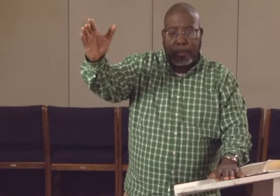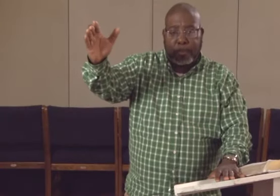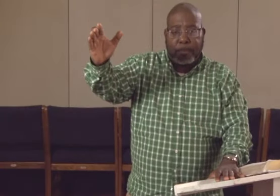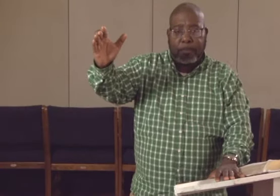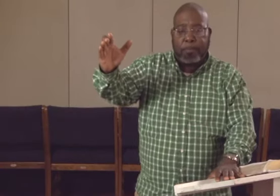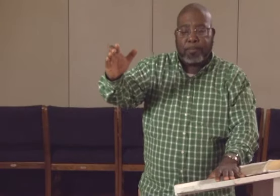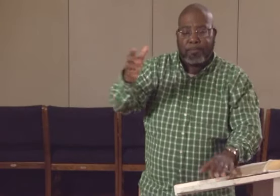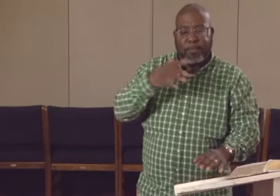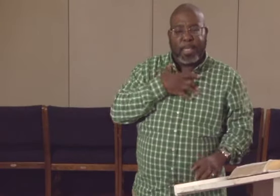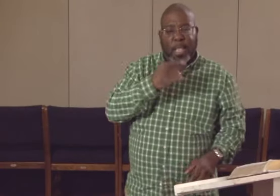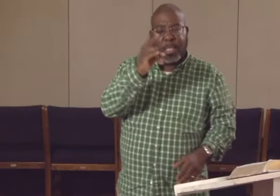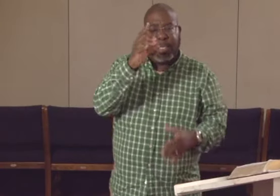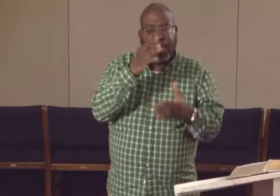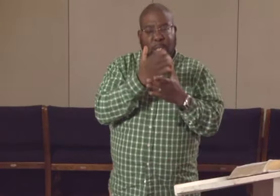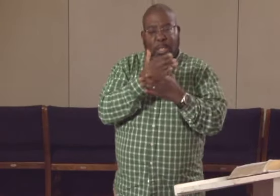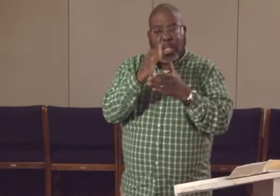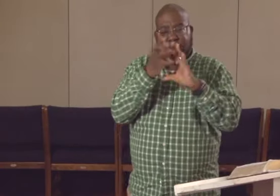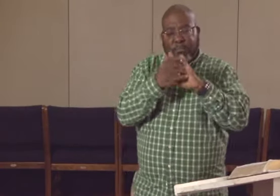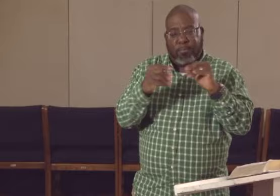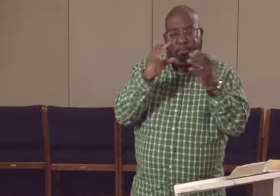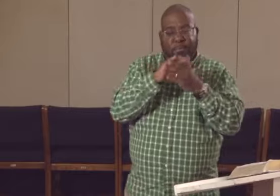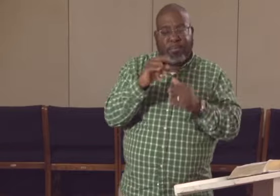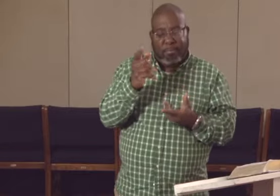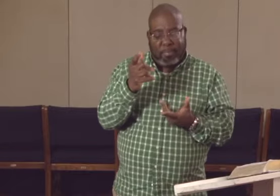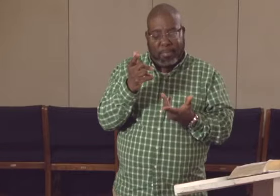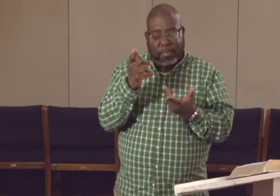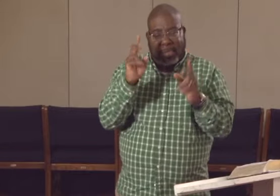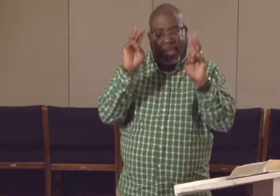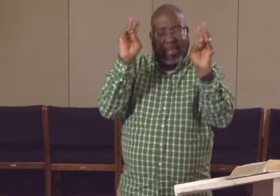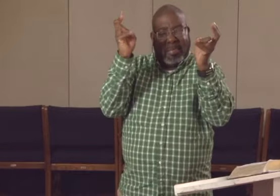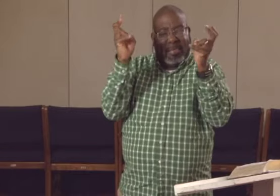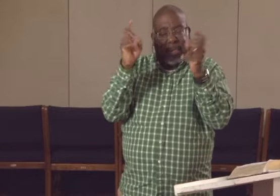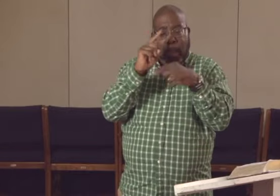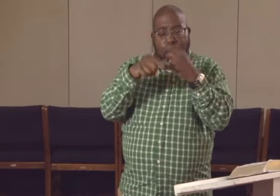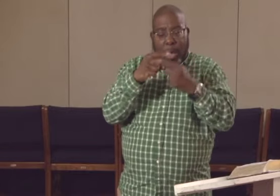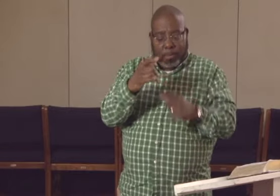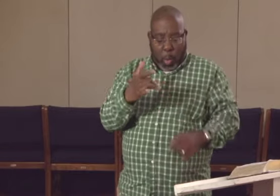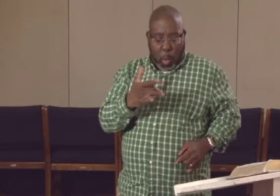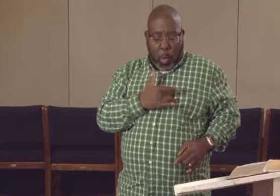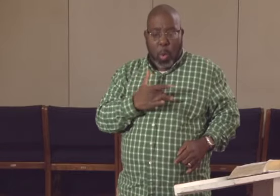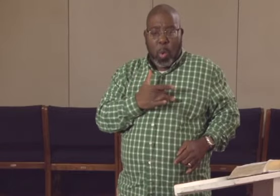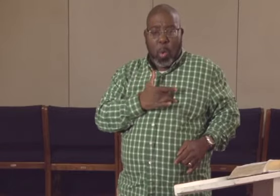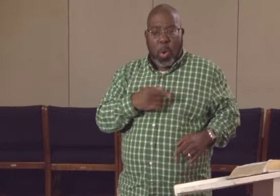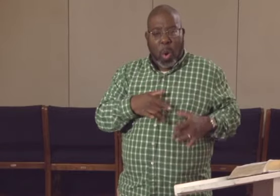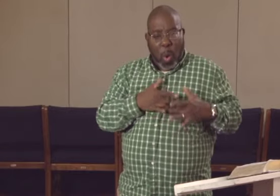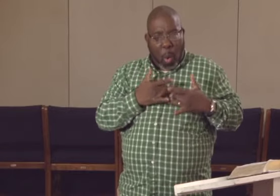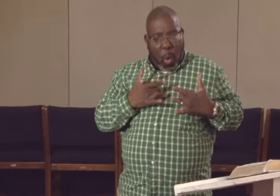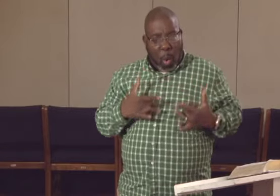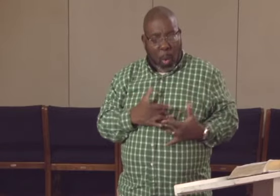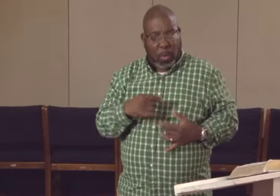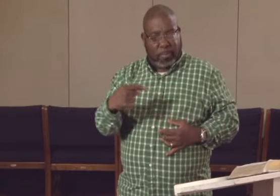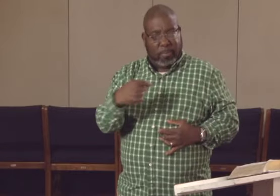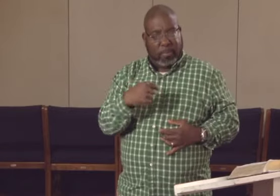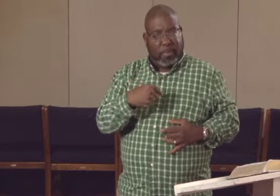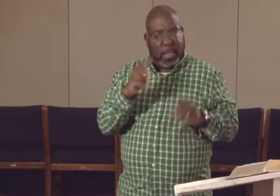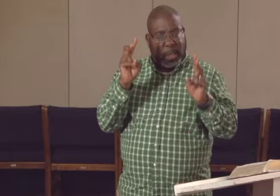Hello there. I'd like to share a story with you, and the topic of my story is about the